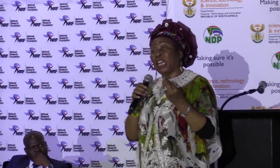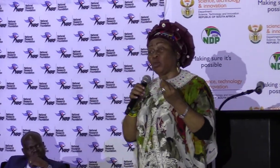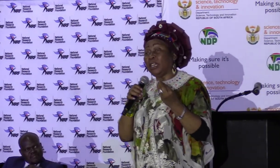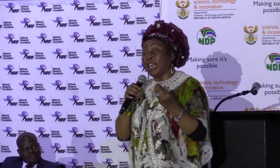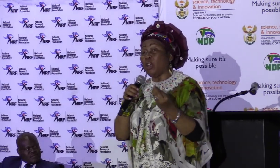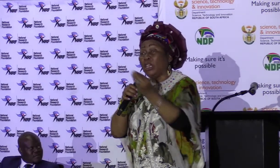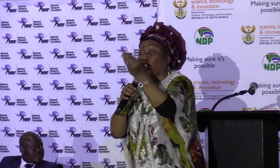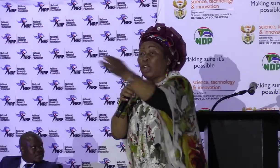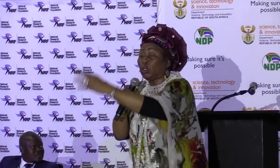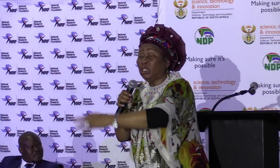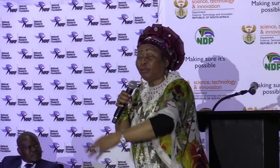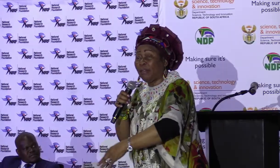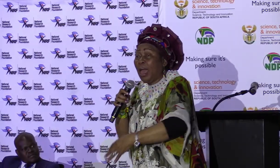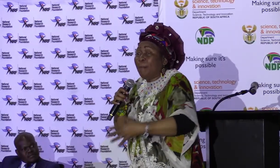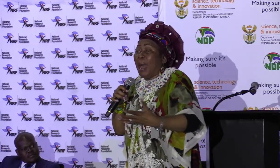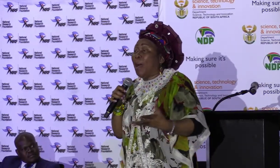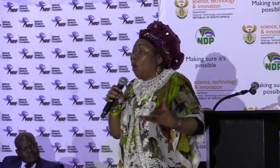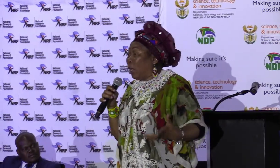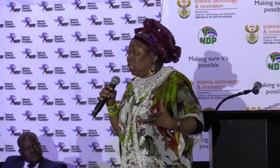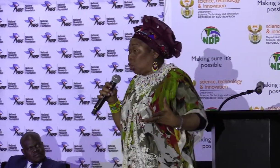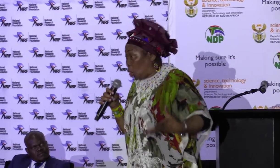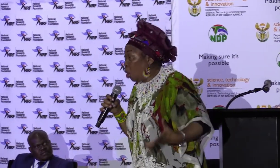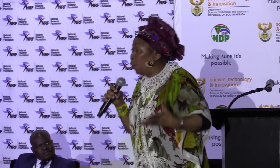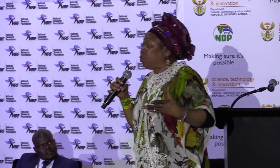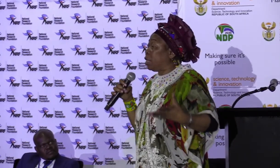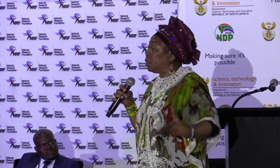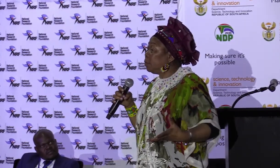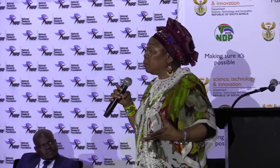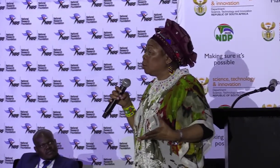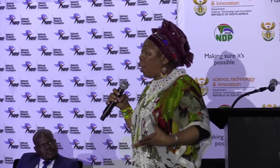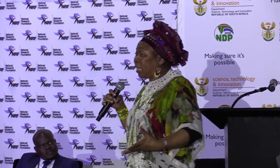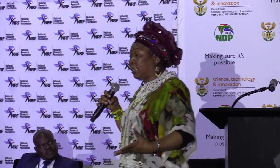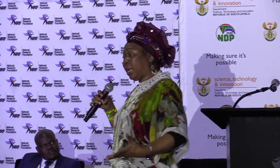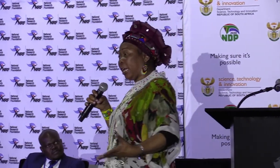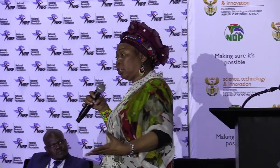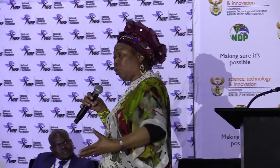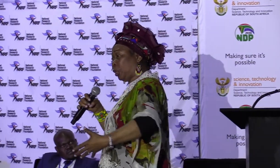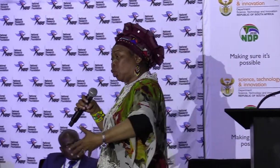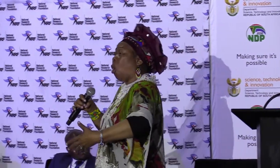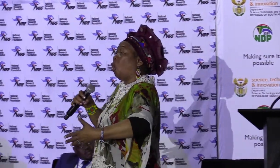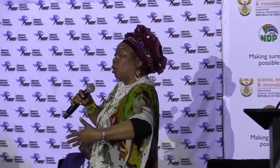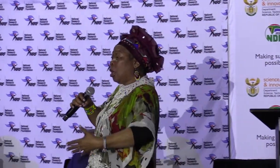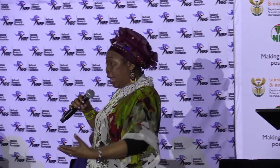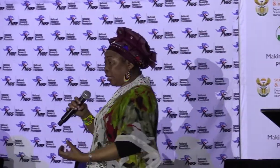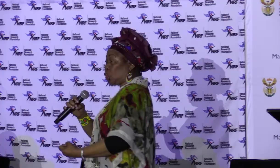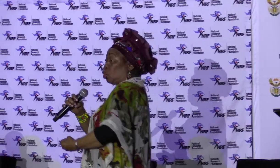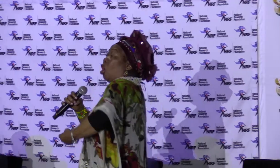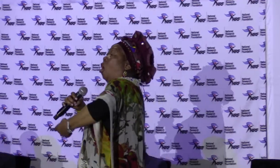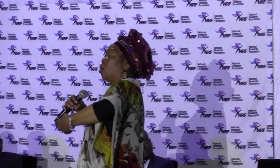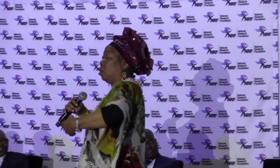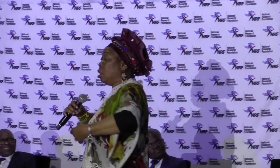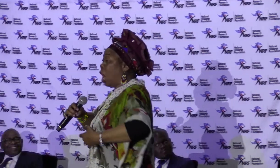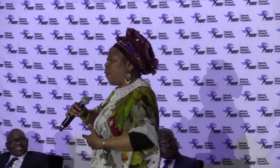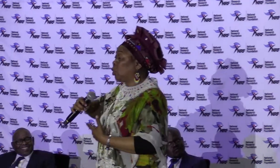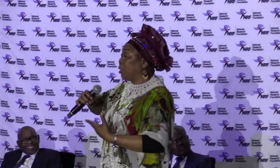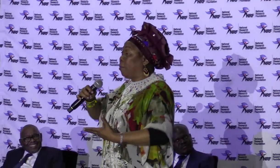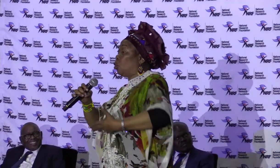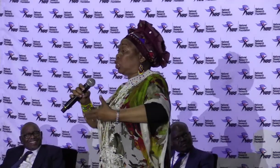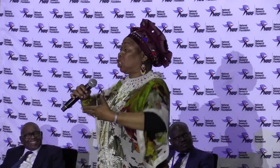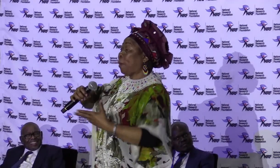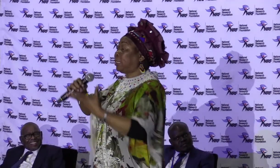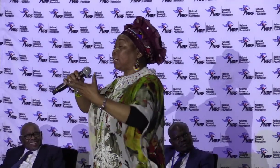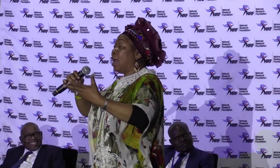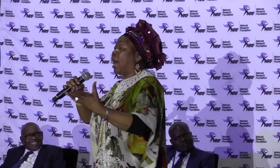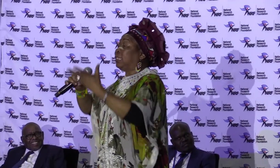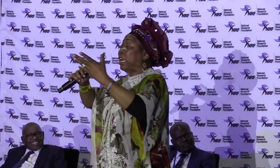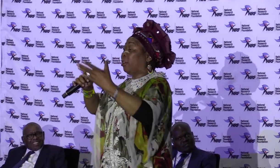was so upset one day. He went straight to his father. Baba, what is wrong with me? Why can't I get to be tall and strong? I want to be the